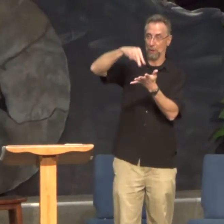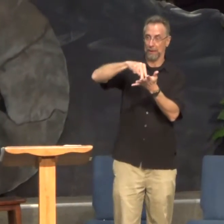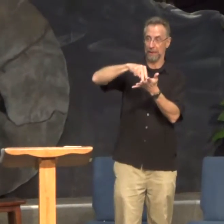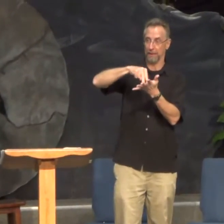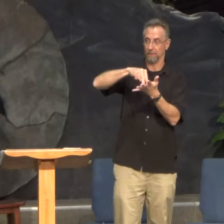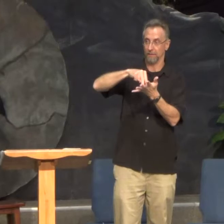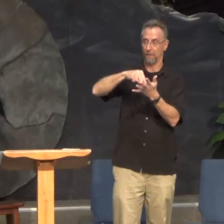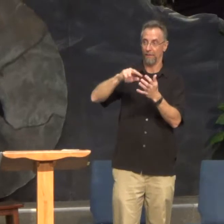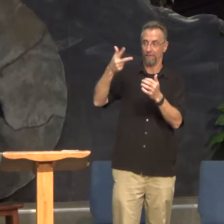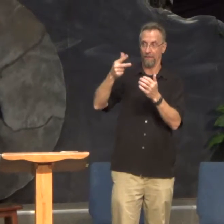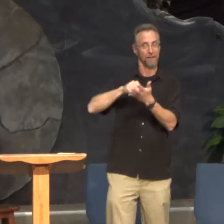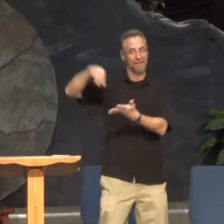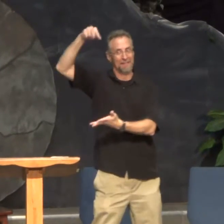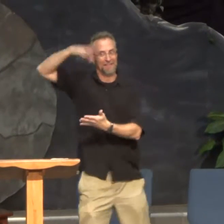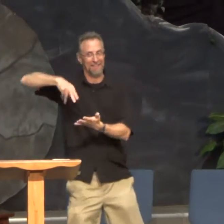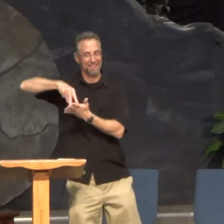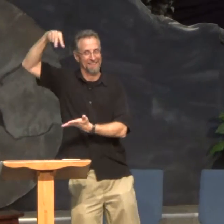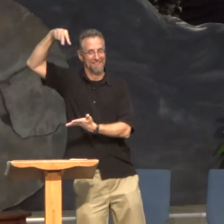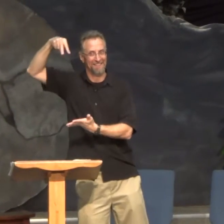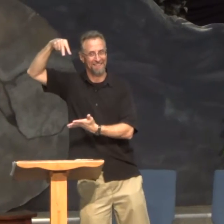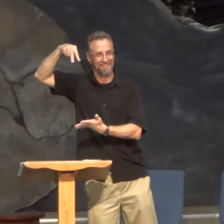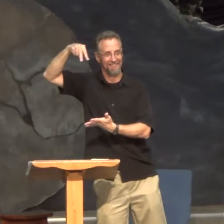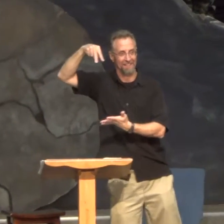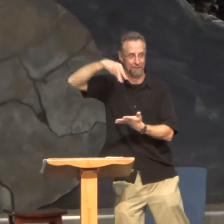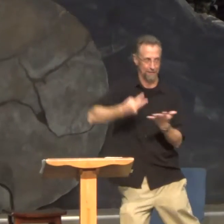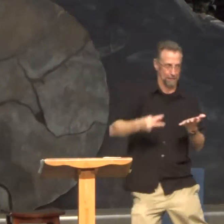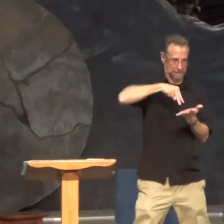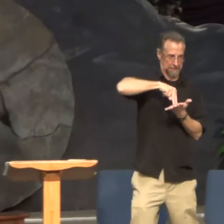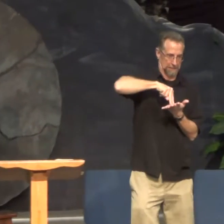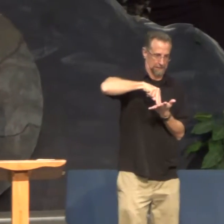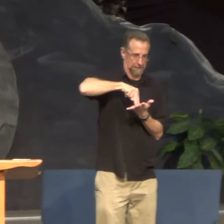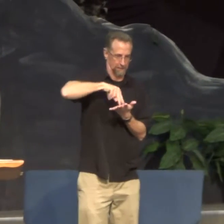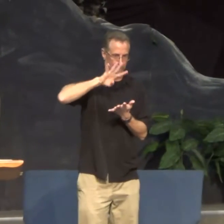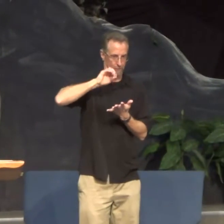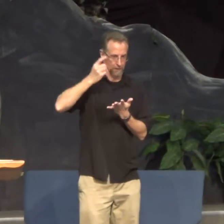And he was raised again on the third day. Not ascended again, but raised.